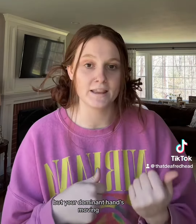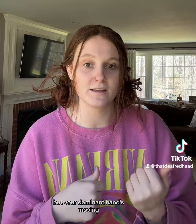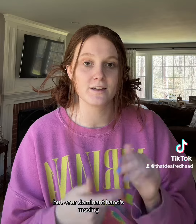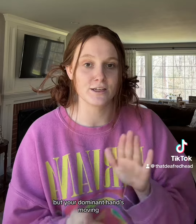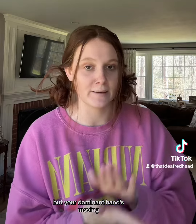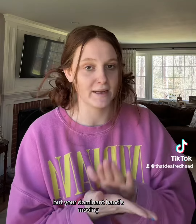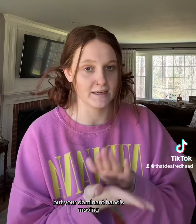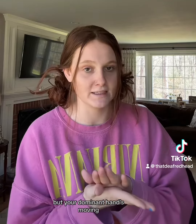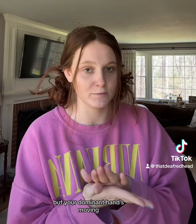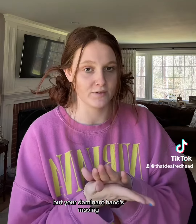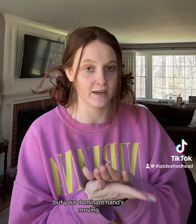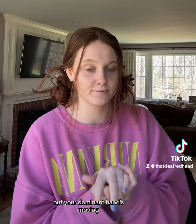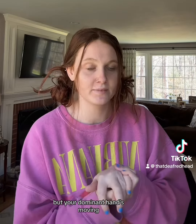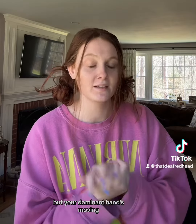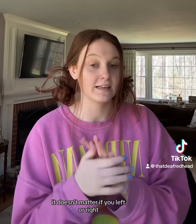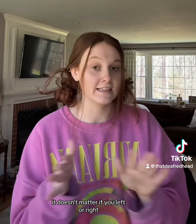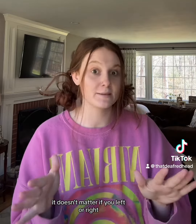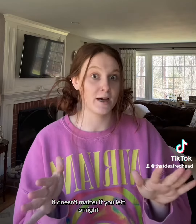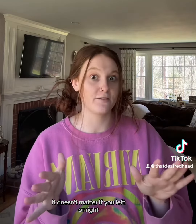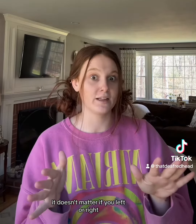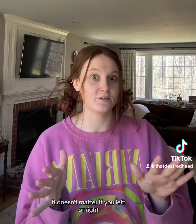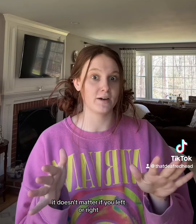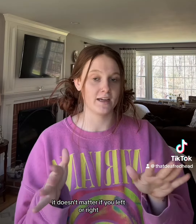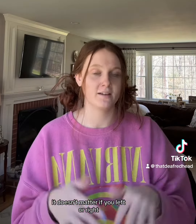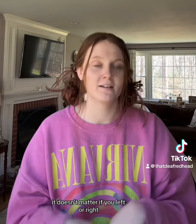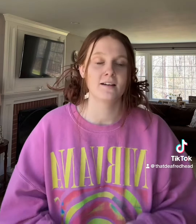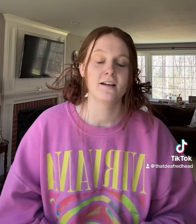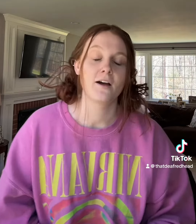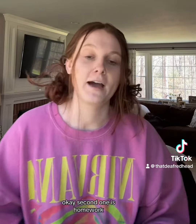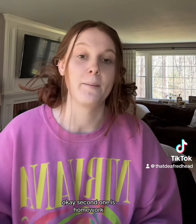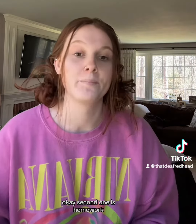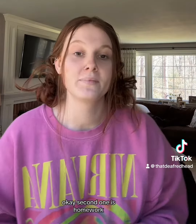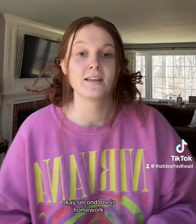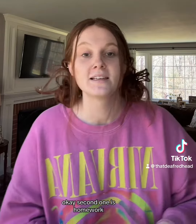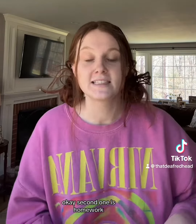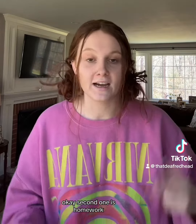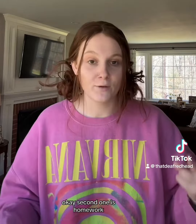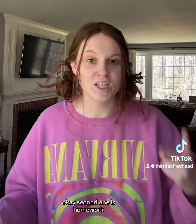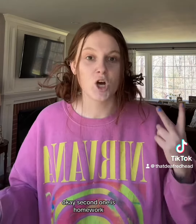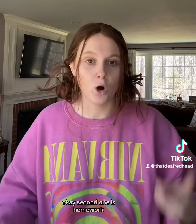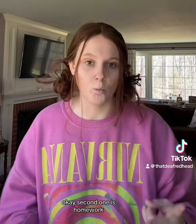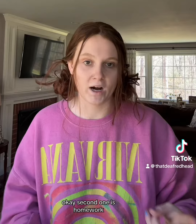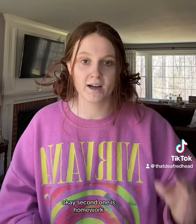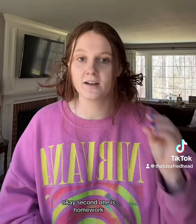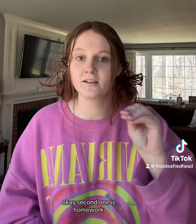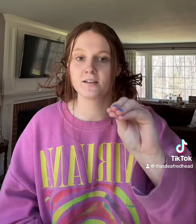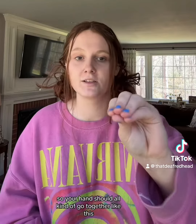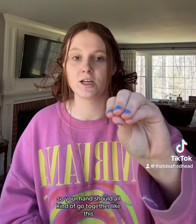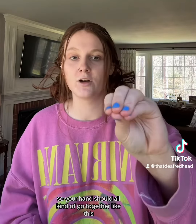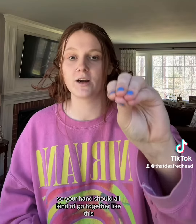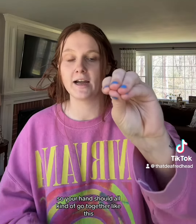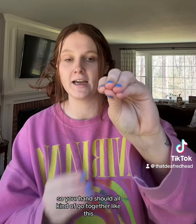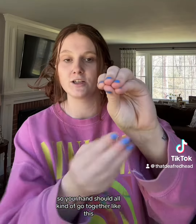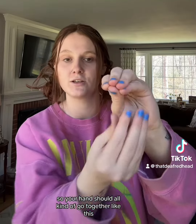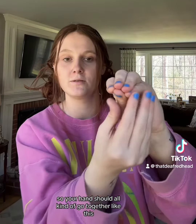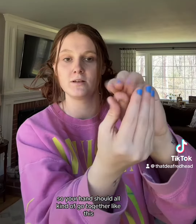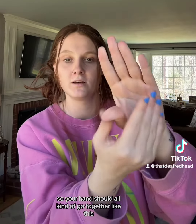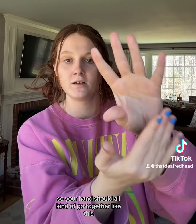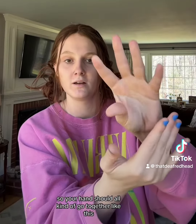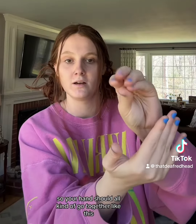your dominant hand is moving. And it doesn't matter if you're left or right. Okay. Second one is homework. So your hands should